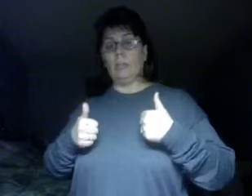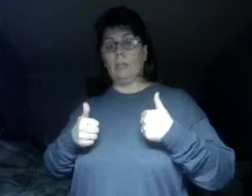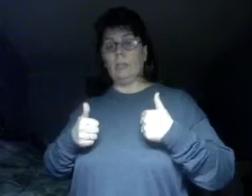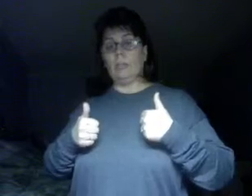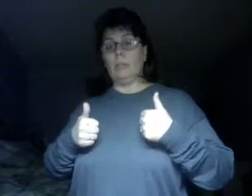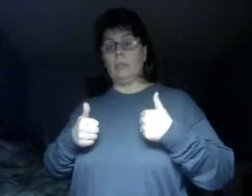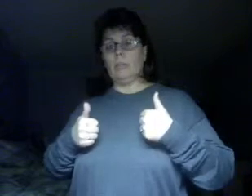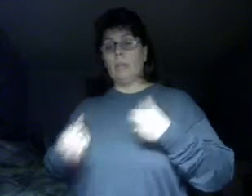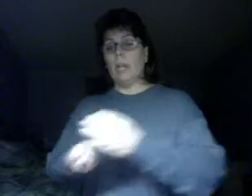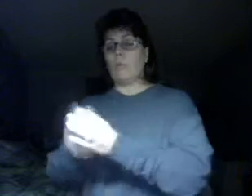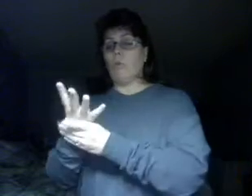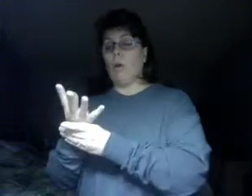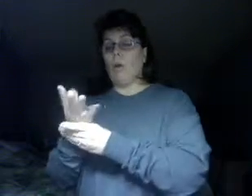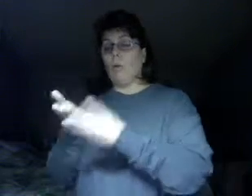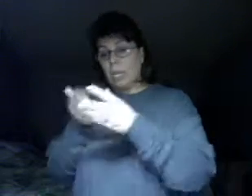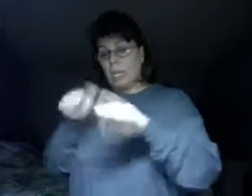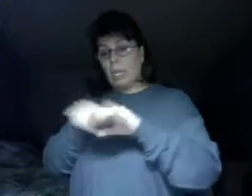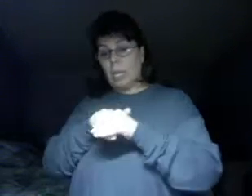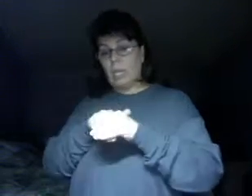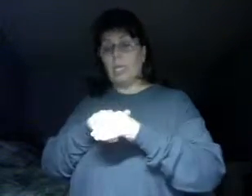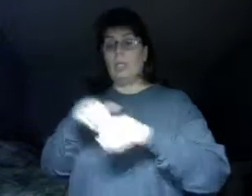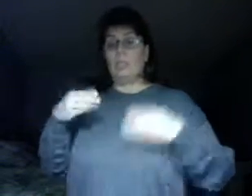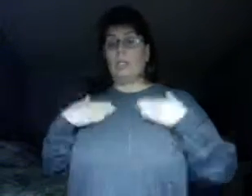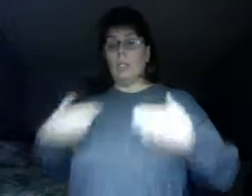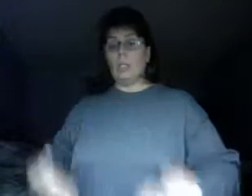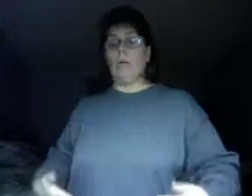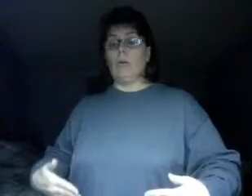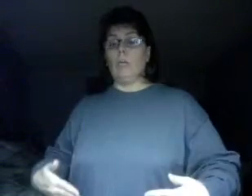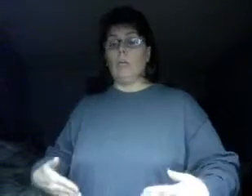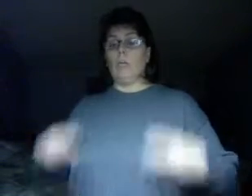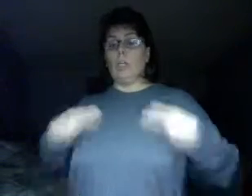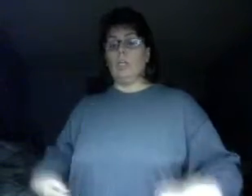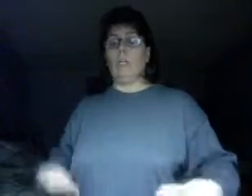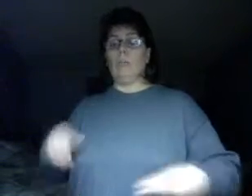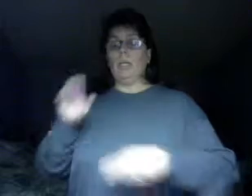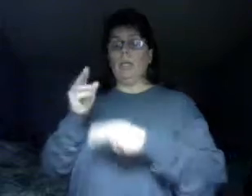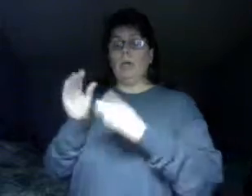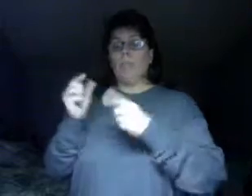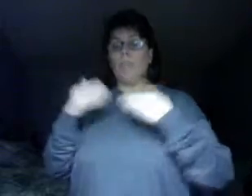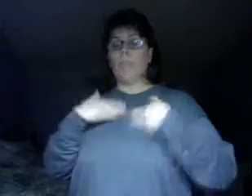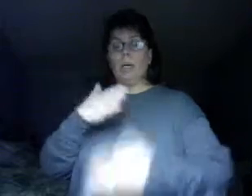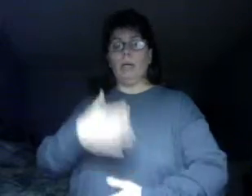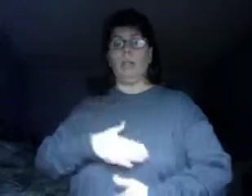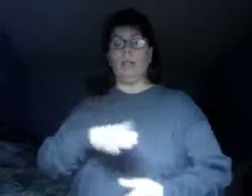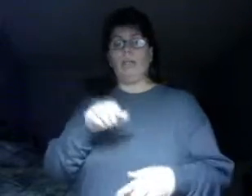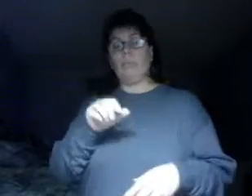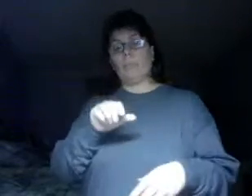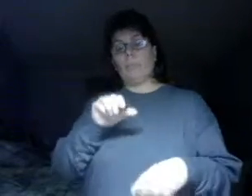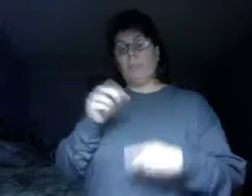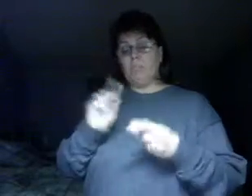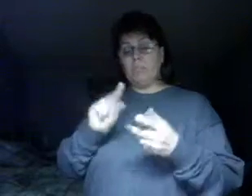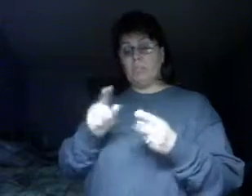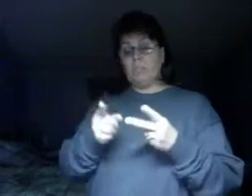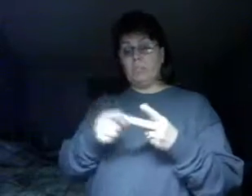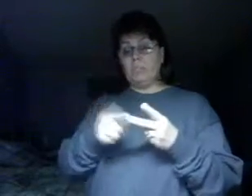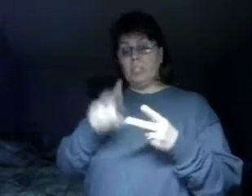thrive within the human body. Okay? The second word is immunodeficiency. It means that this virus attacks